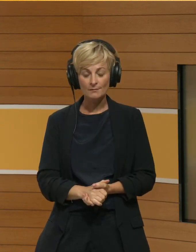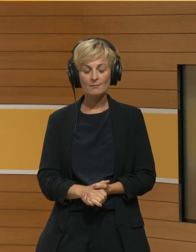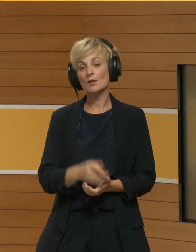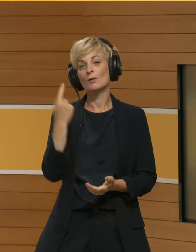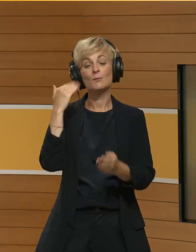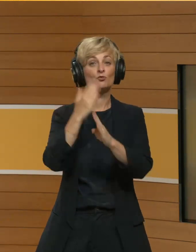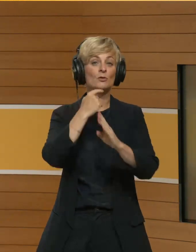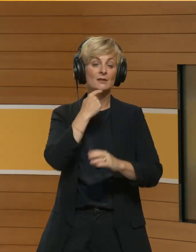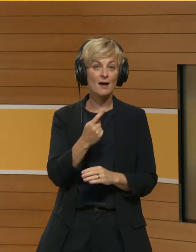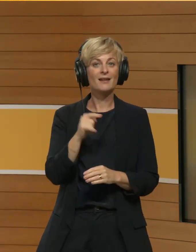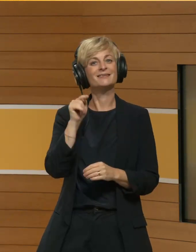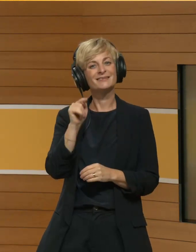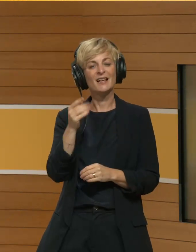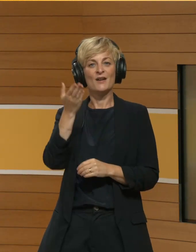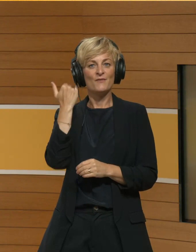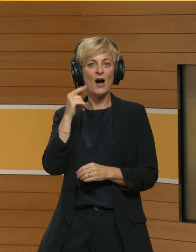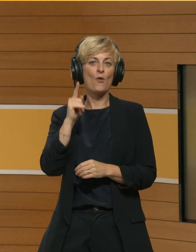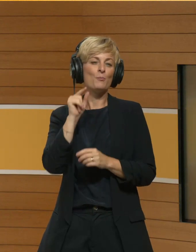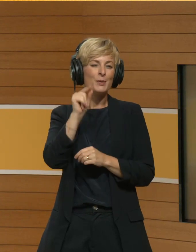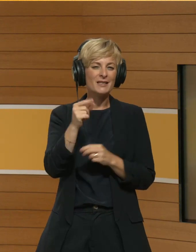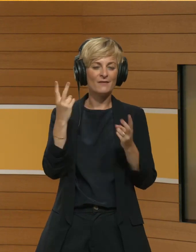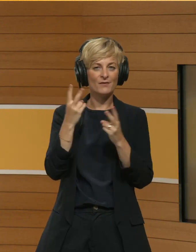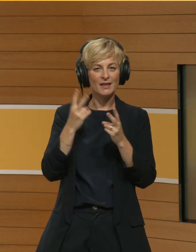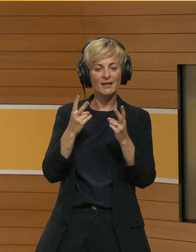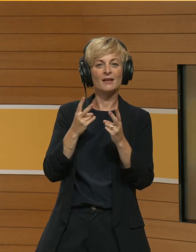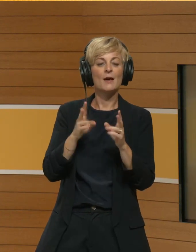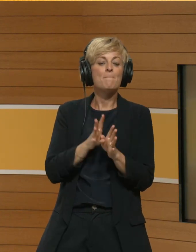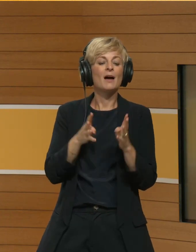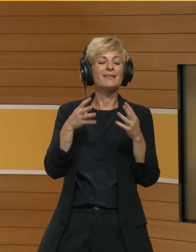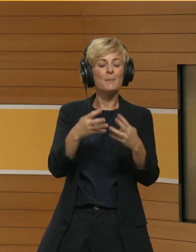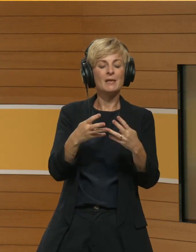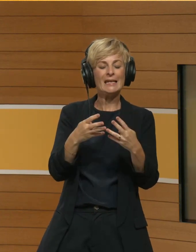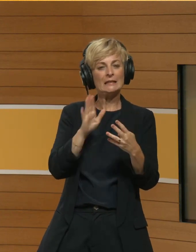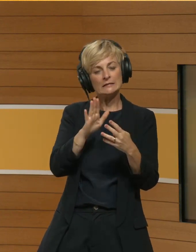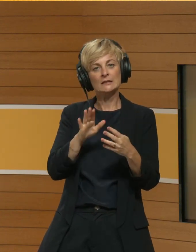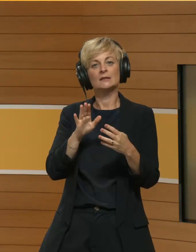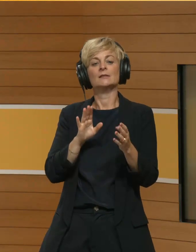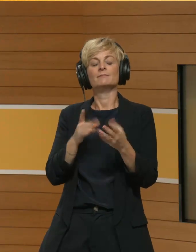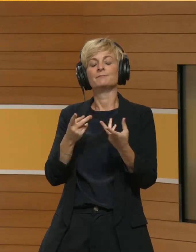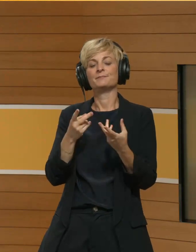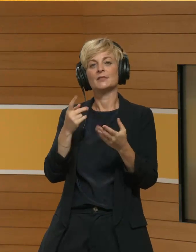the pandemic. Mm-hmm. So that was the main focus, yeah. And can I ask,